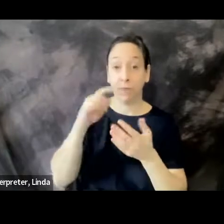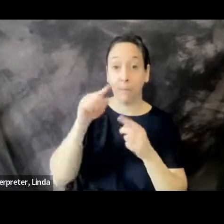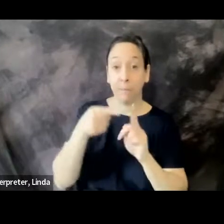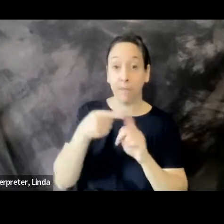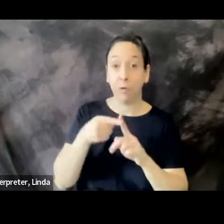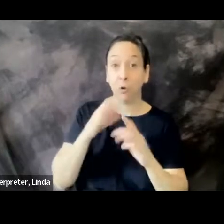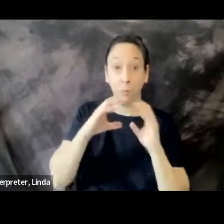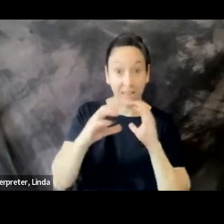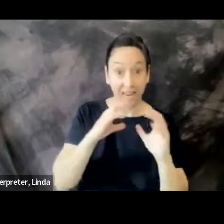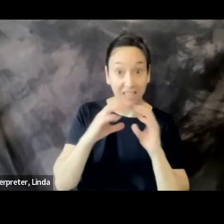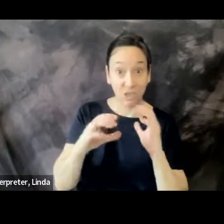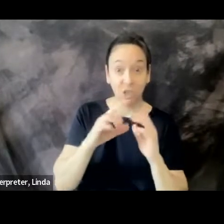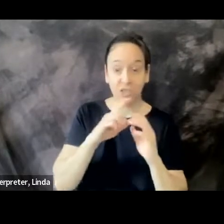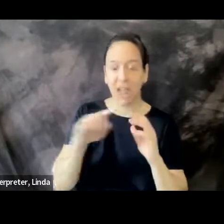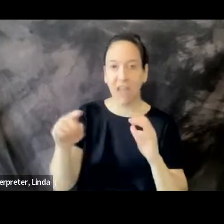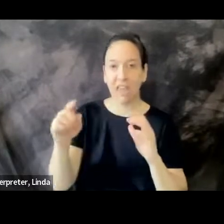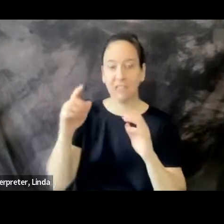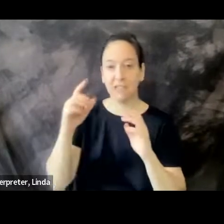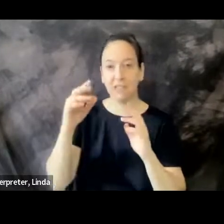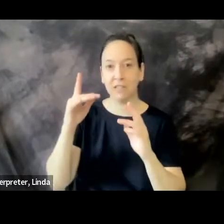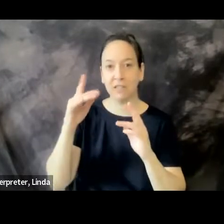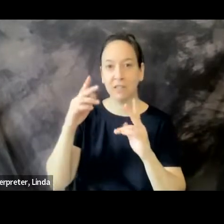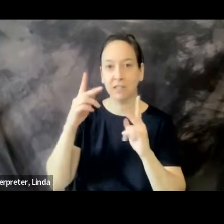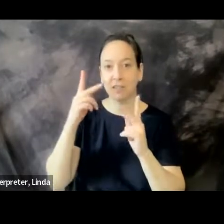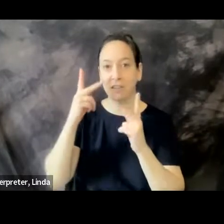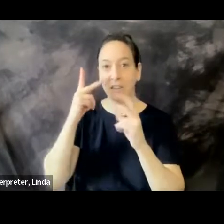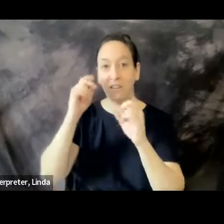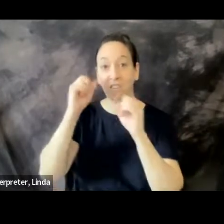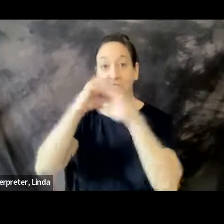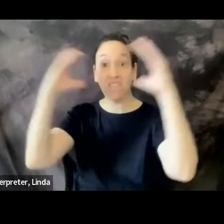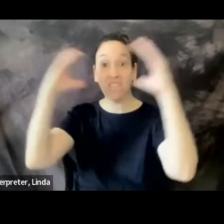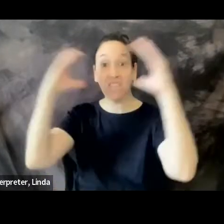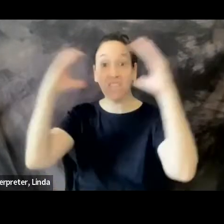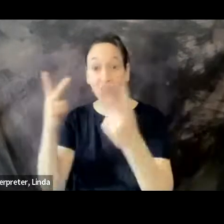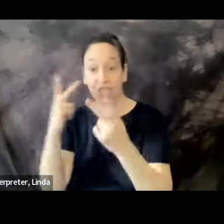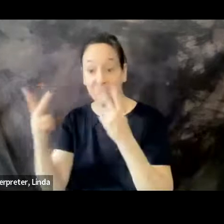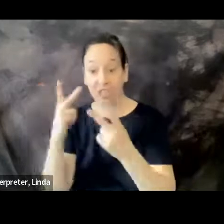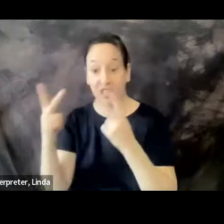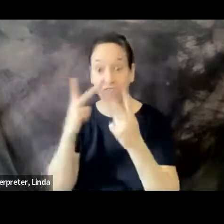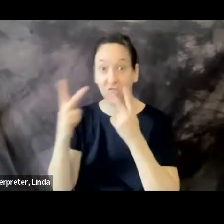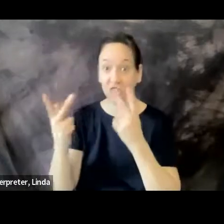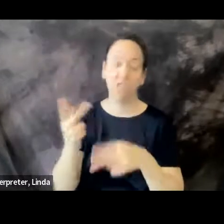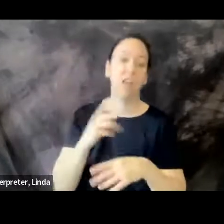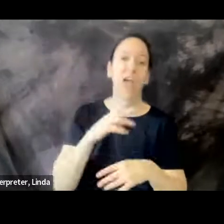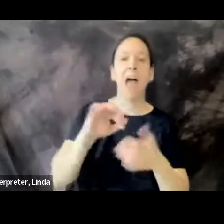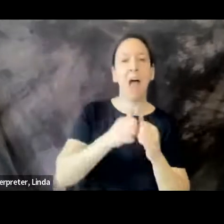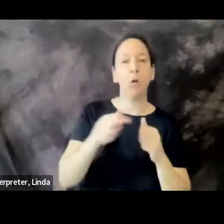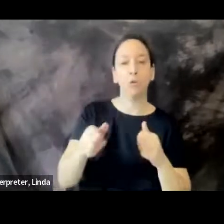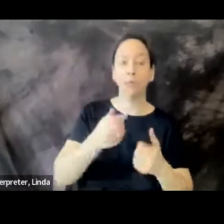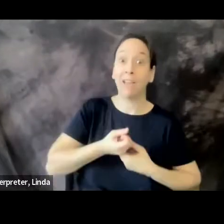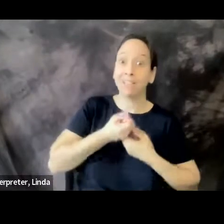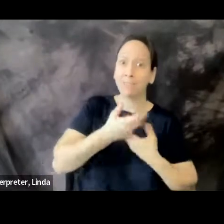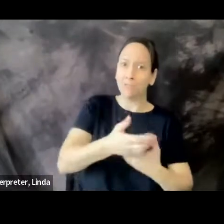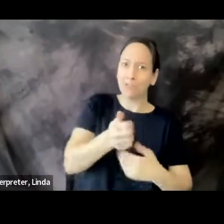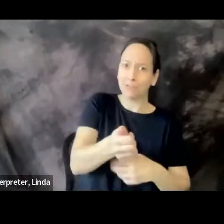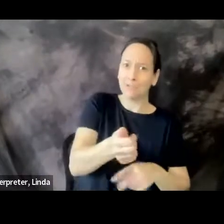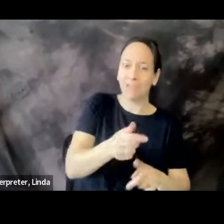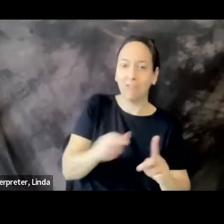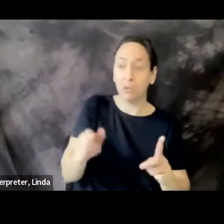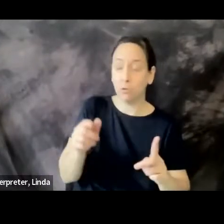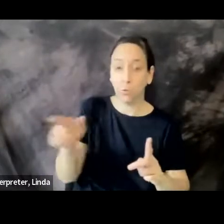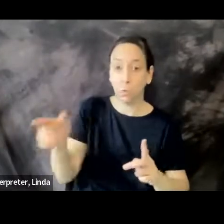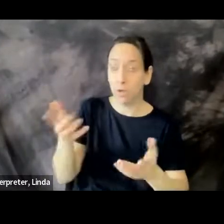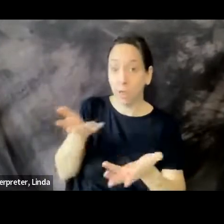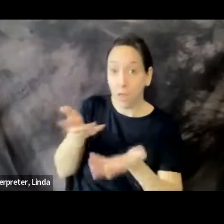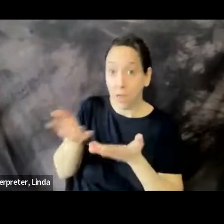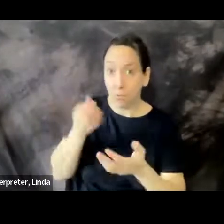vision. So how you express yourself, how you understand information from other people, whether you have